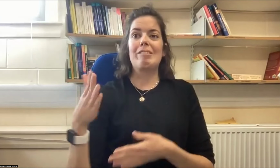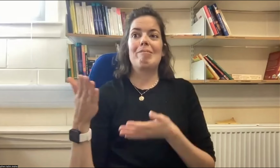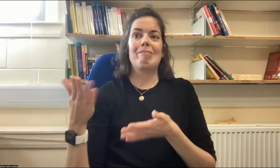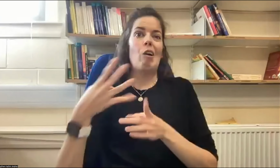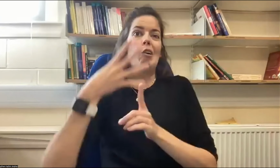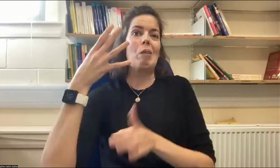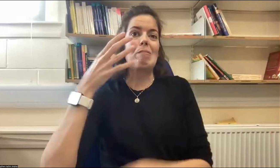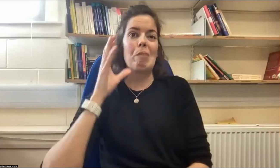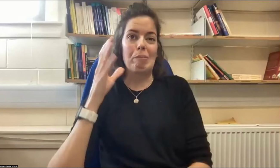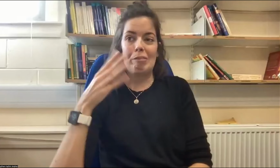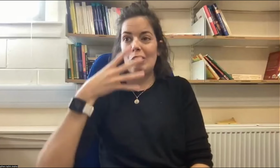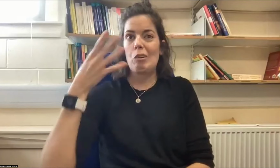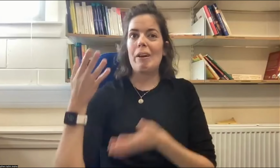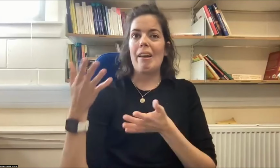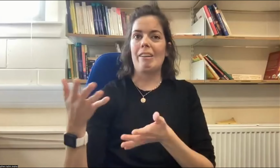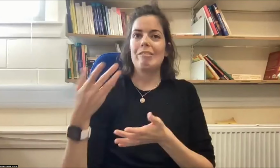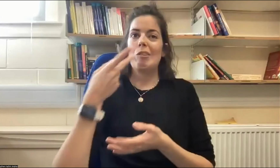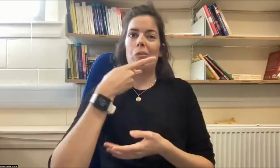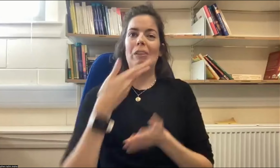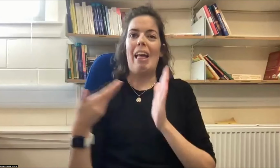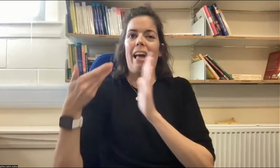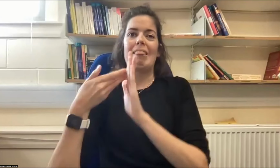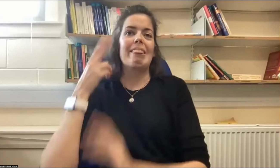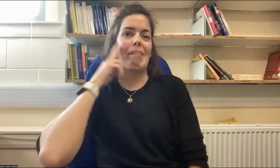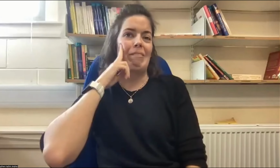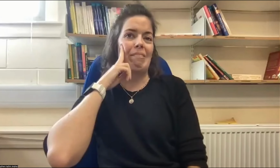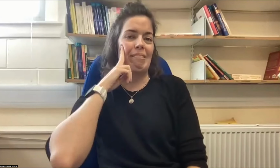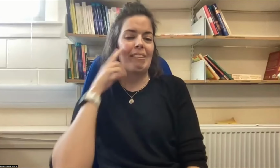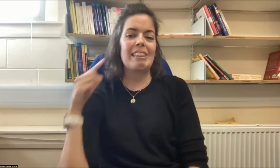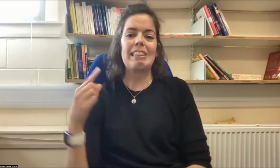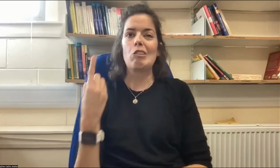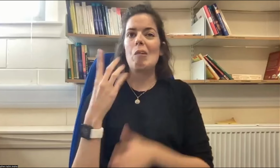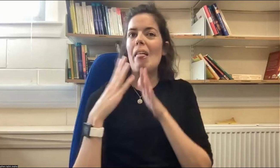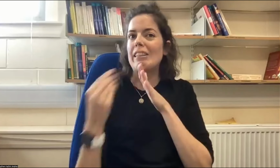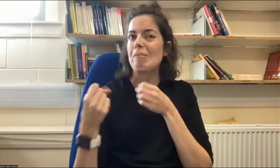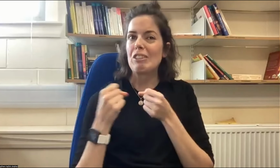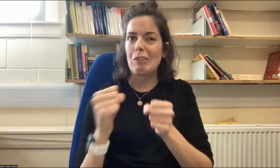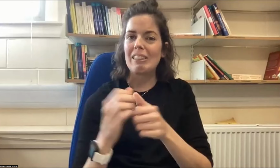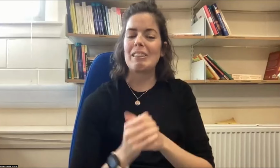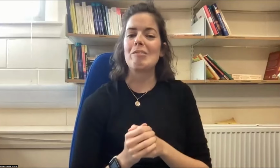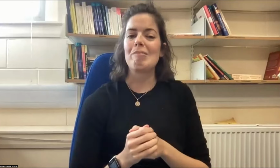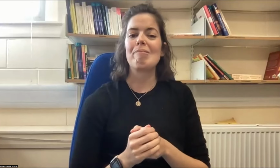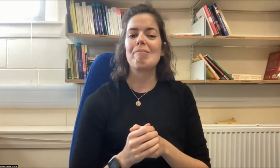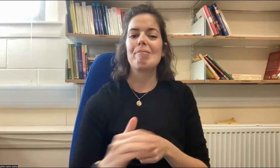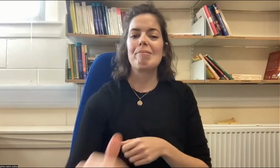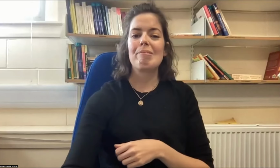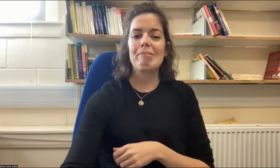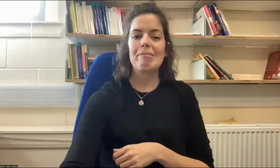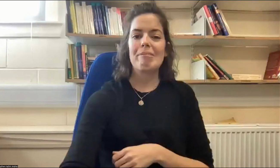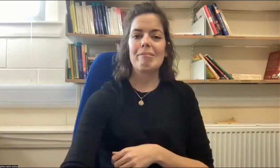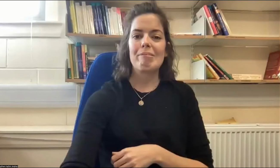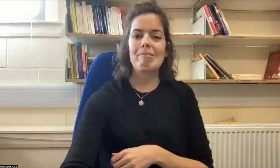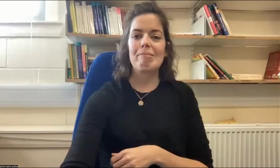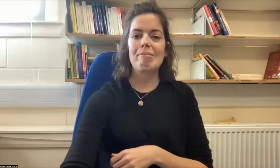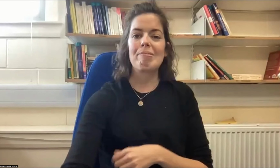matter, because the pub is already a queer space, and we are adding this layer of deafness to it. So that's an